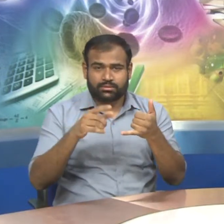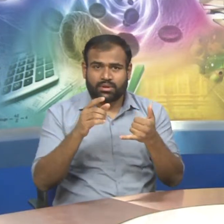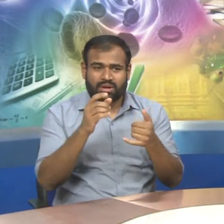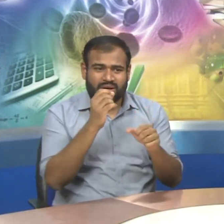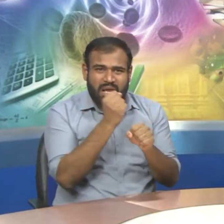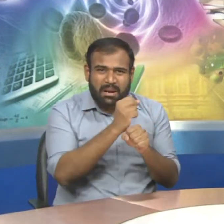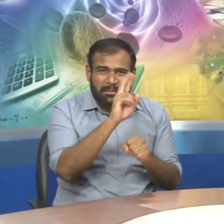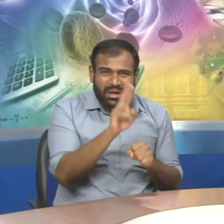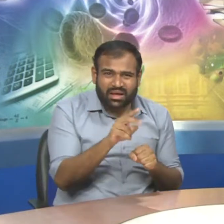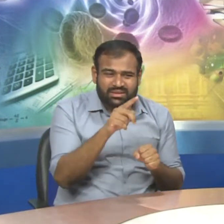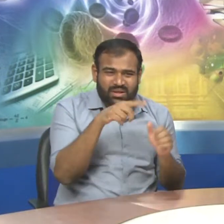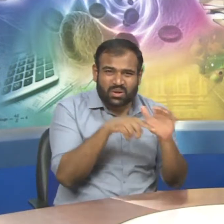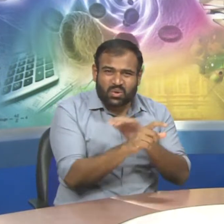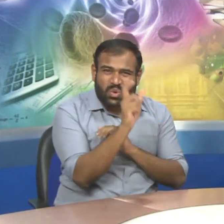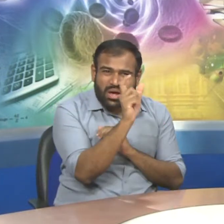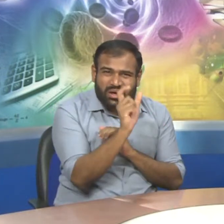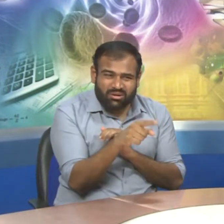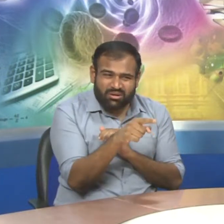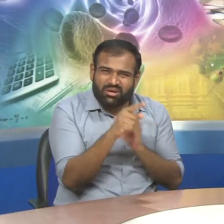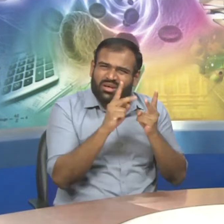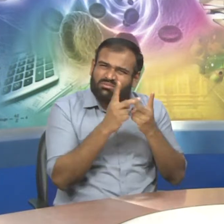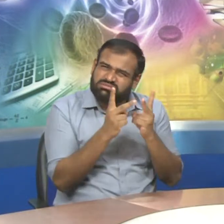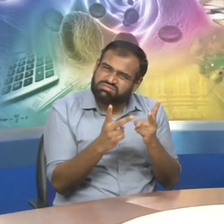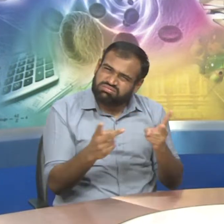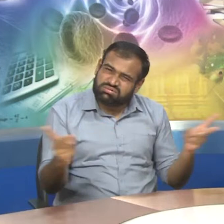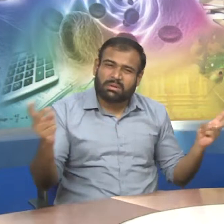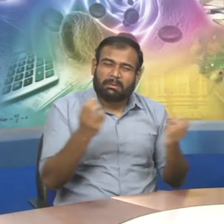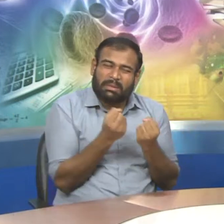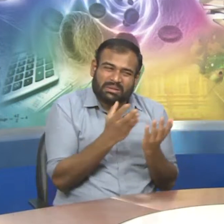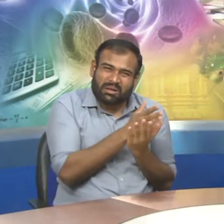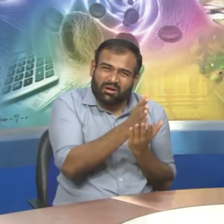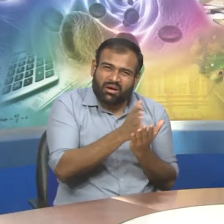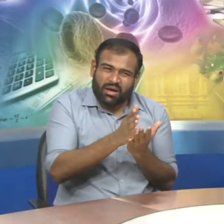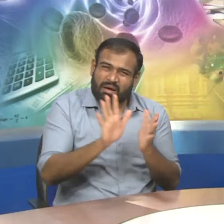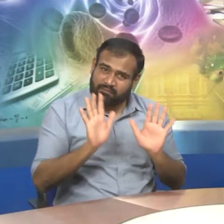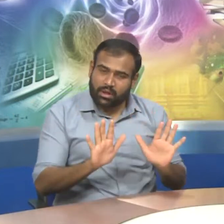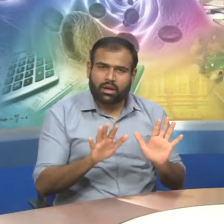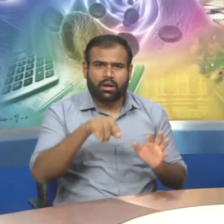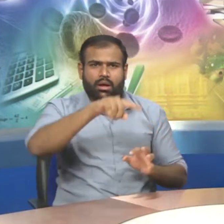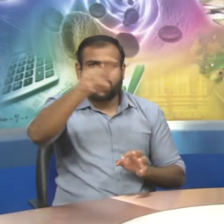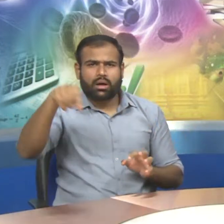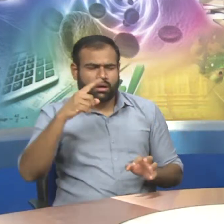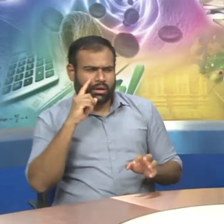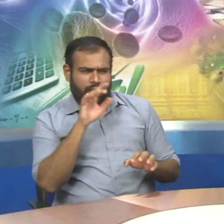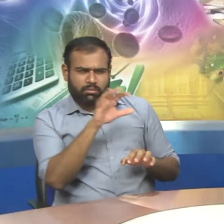And also you will be able to identify word level components of ISL signs.